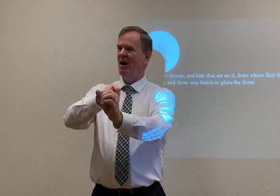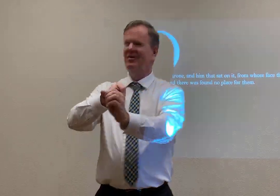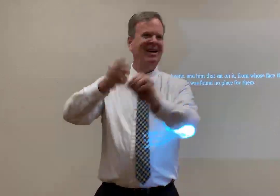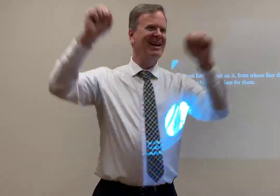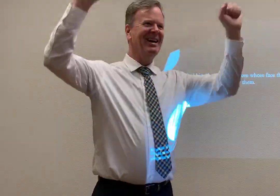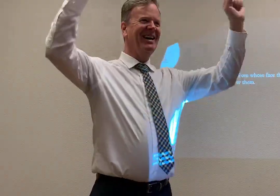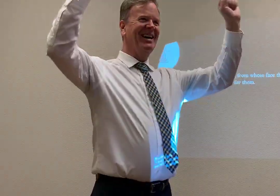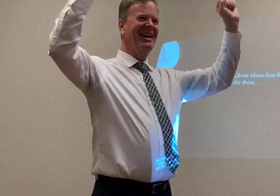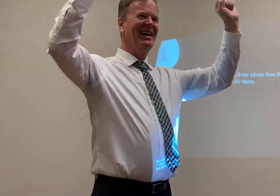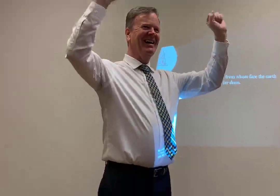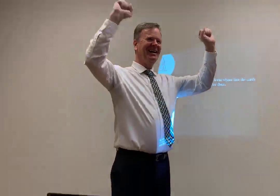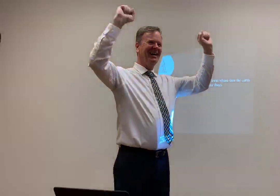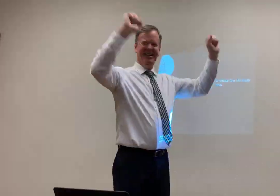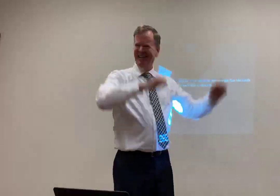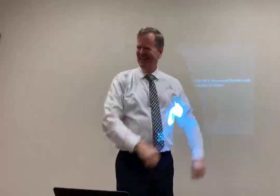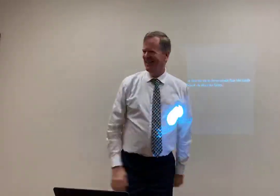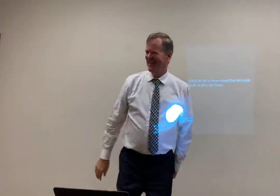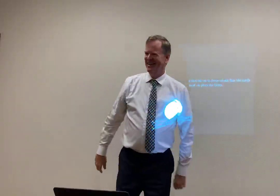I'm going to go ahead and join you.